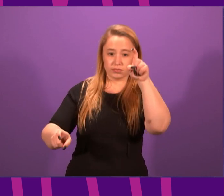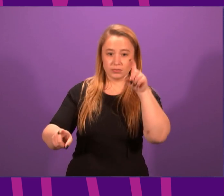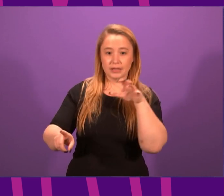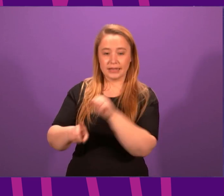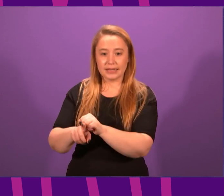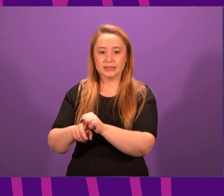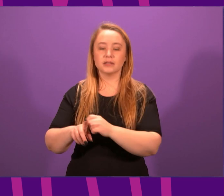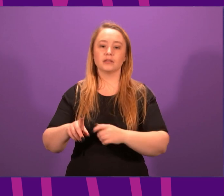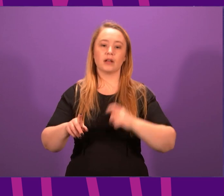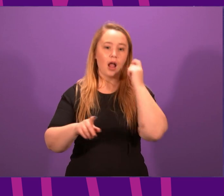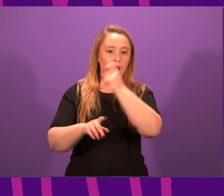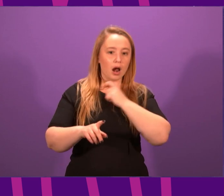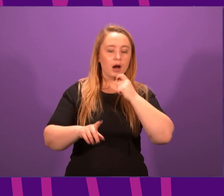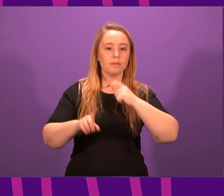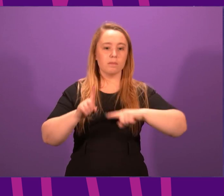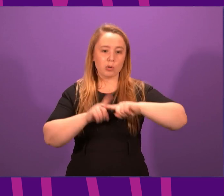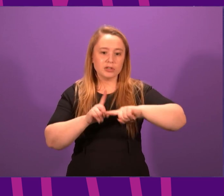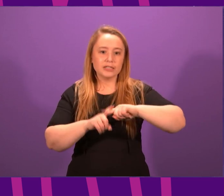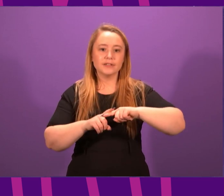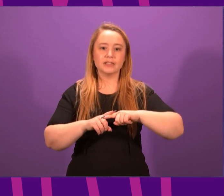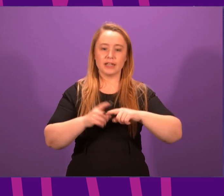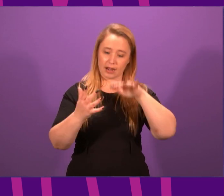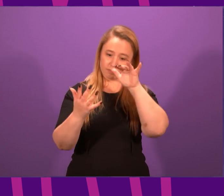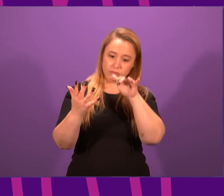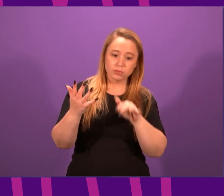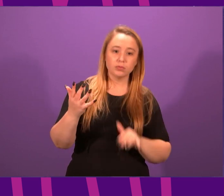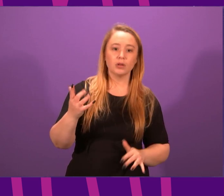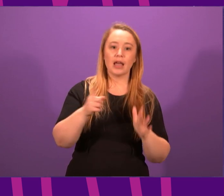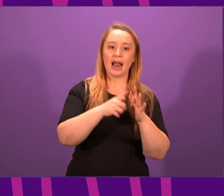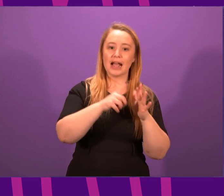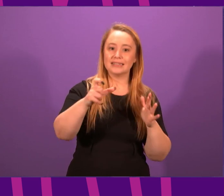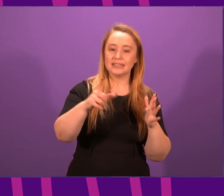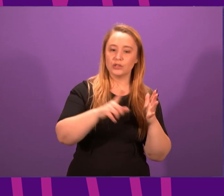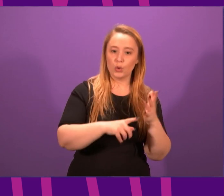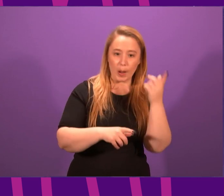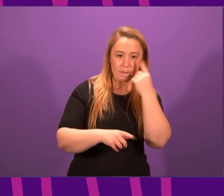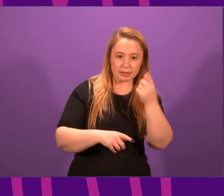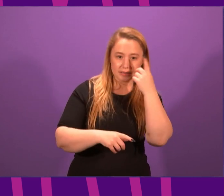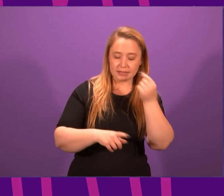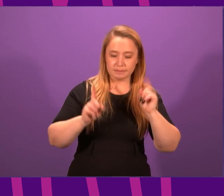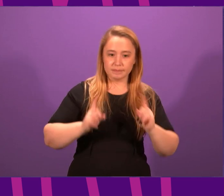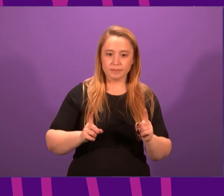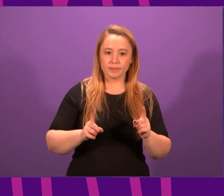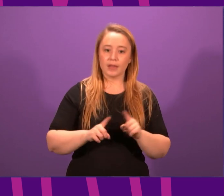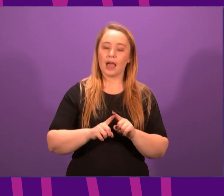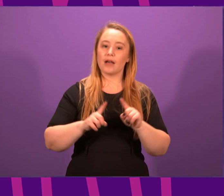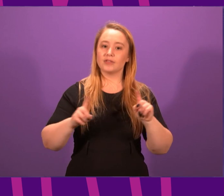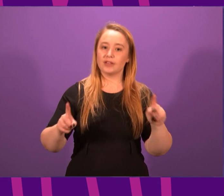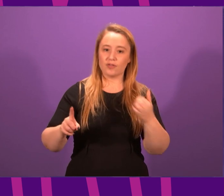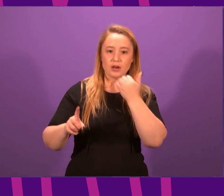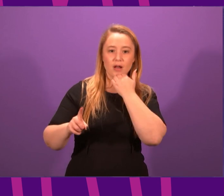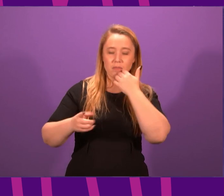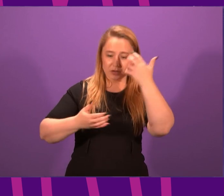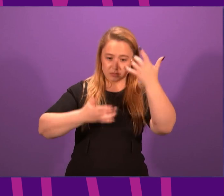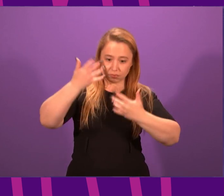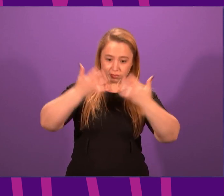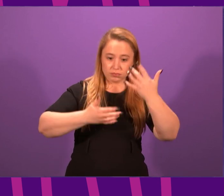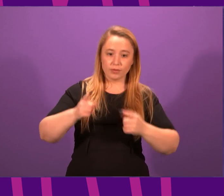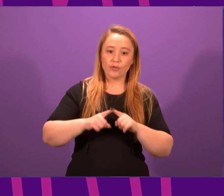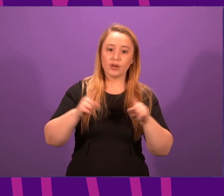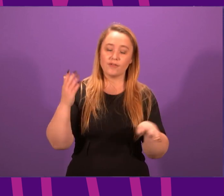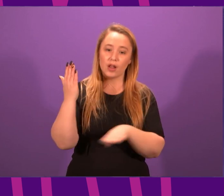test positivity rates, and projections for hospital and ICU capacity. And different thresholds for these will apply at different